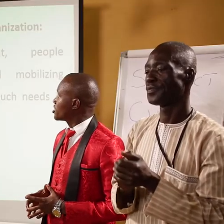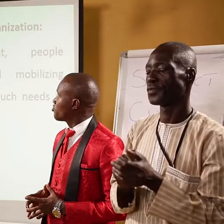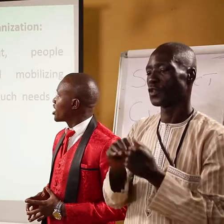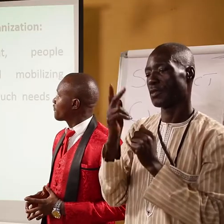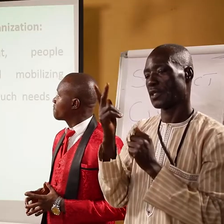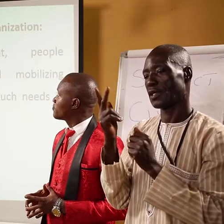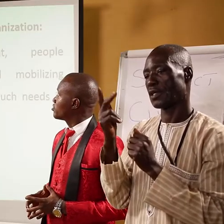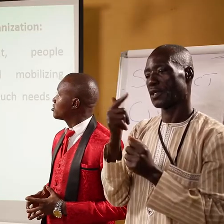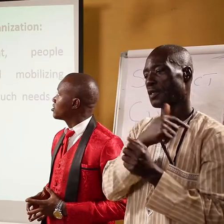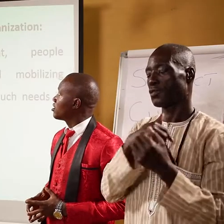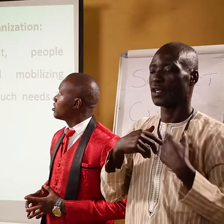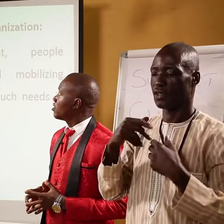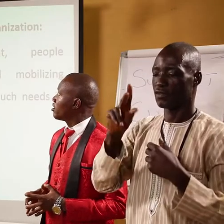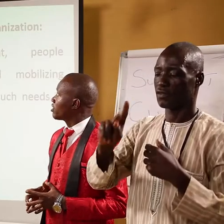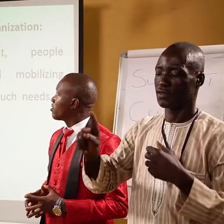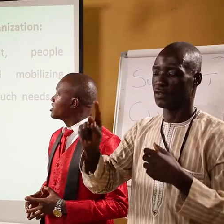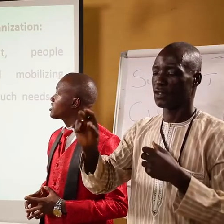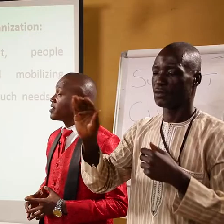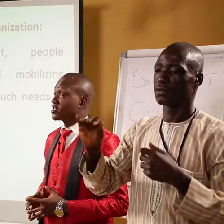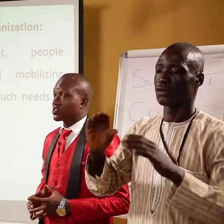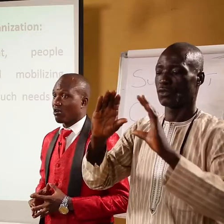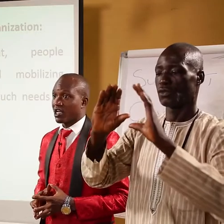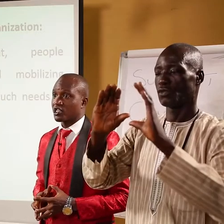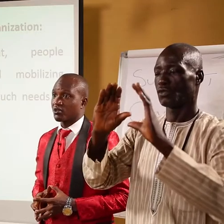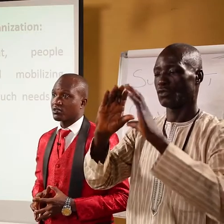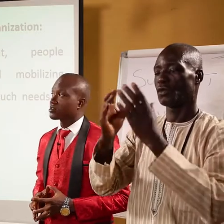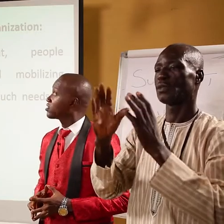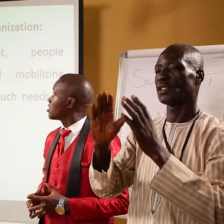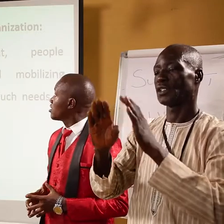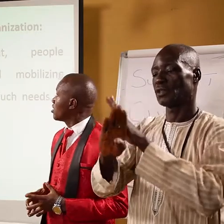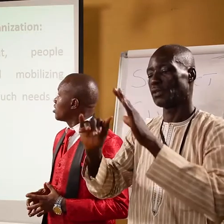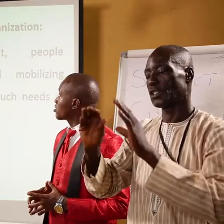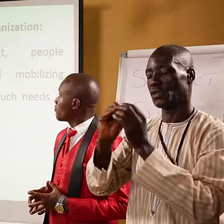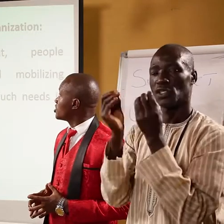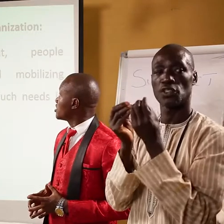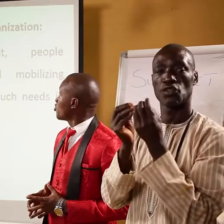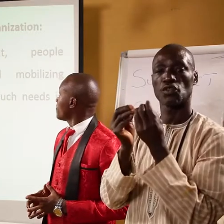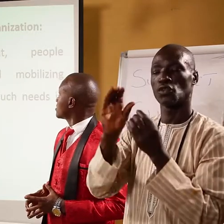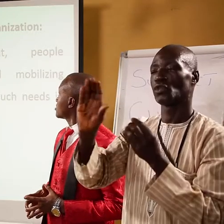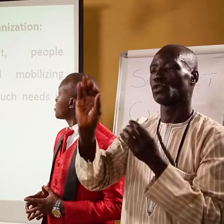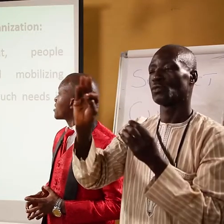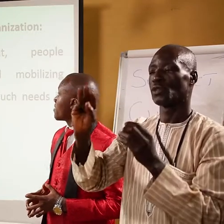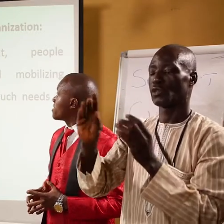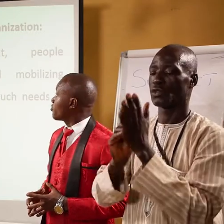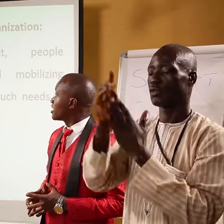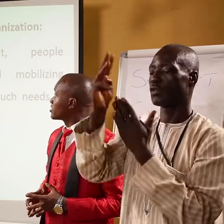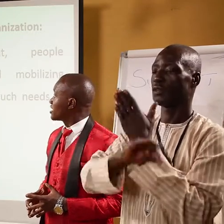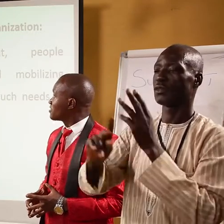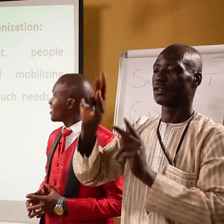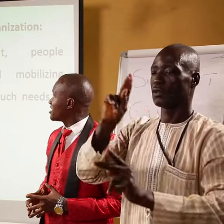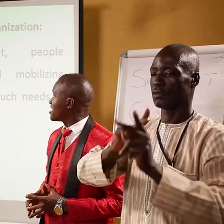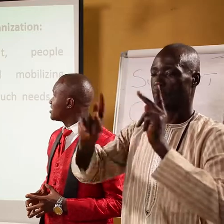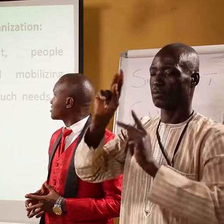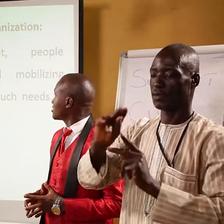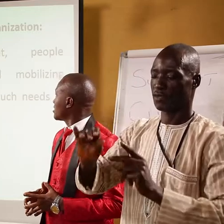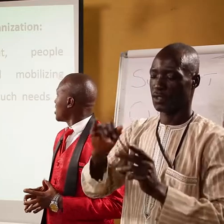Number 3, we have people or community-based organizations. Community development, people